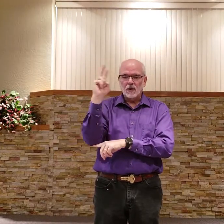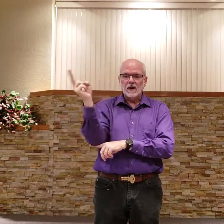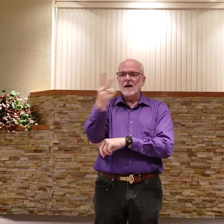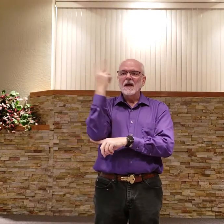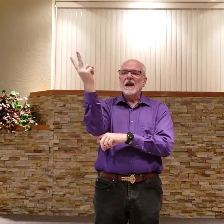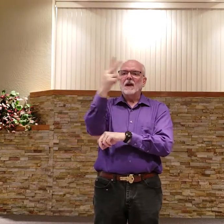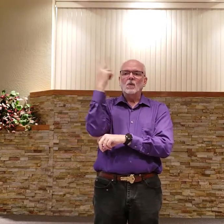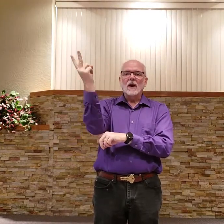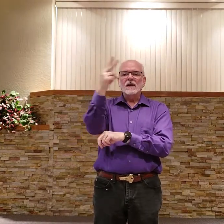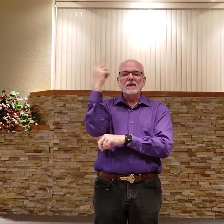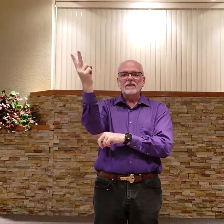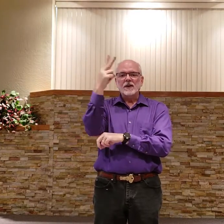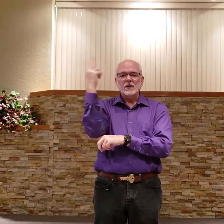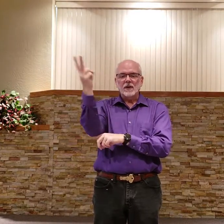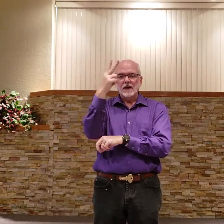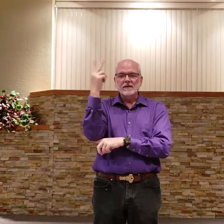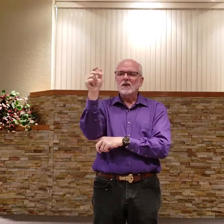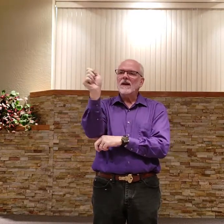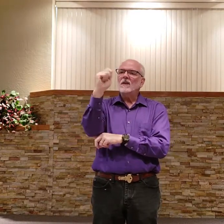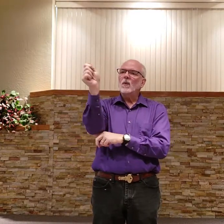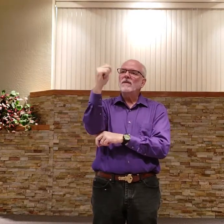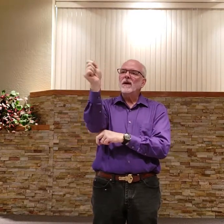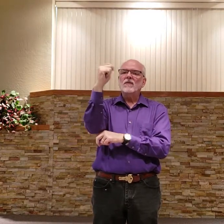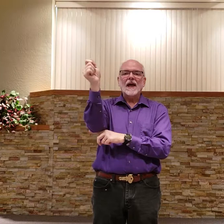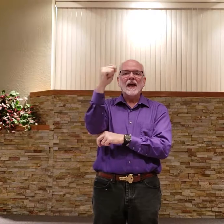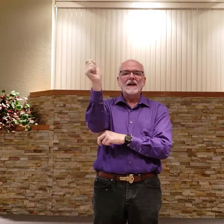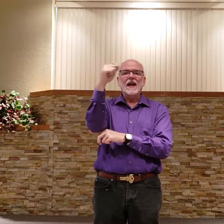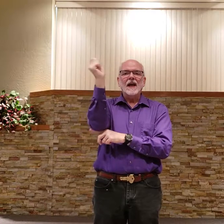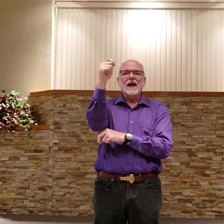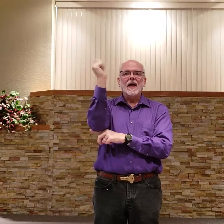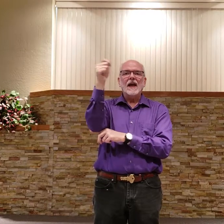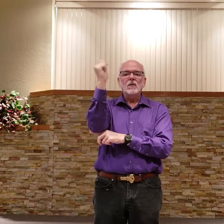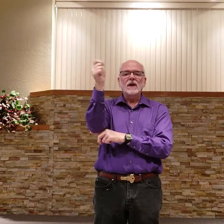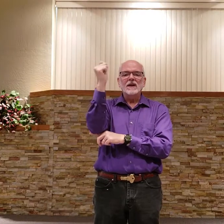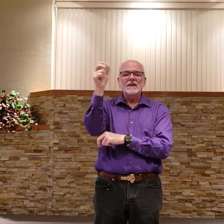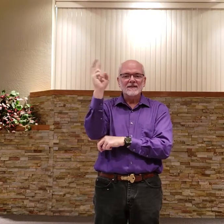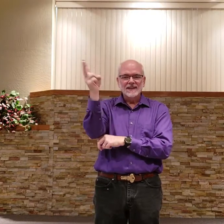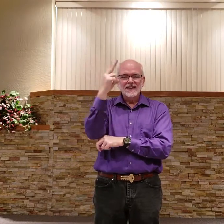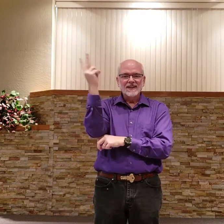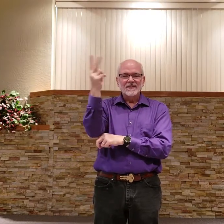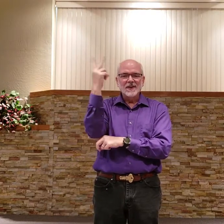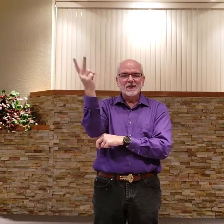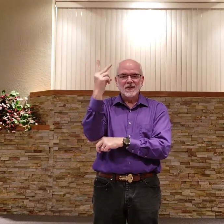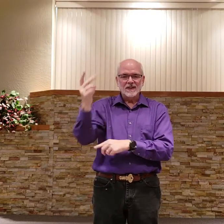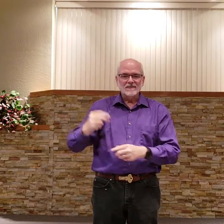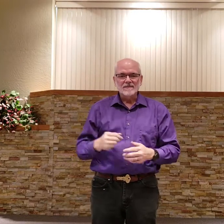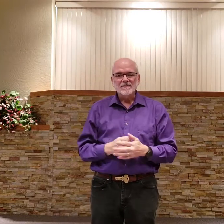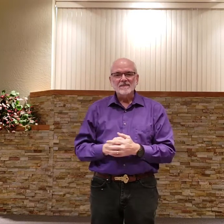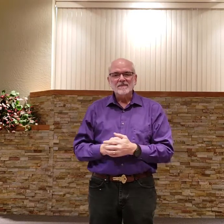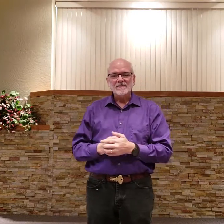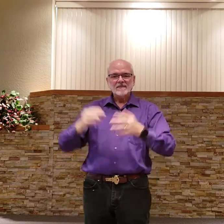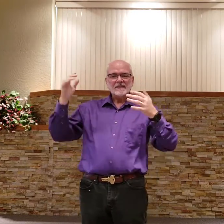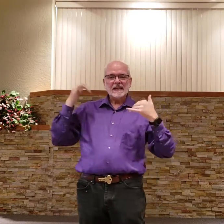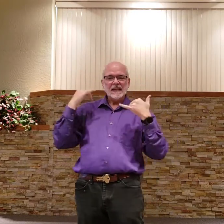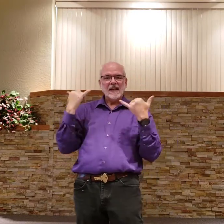here and wave a victory. Sort of like waving a flag. Yay, I win. Victory.